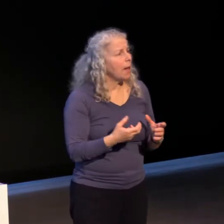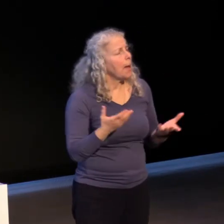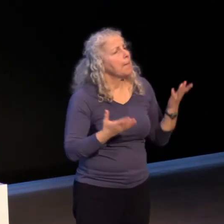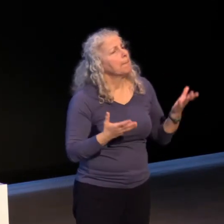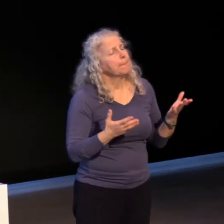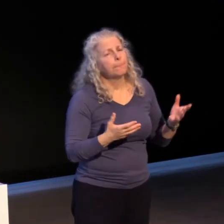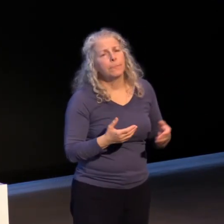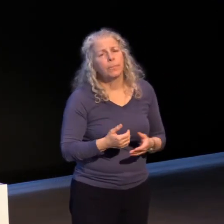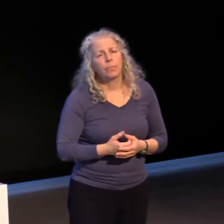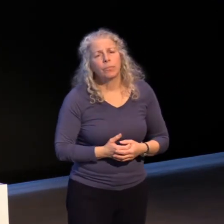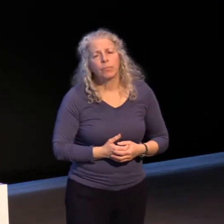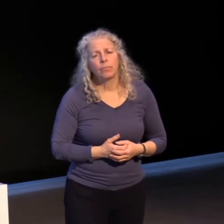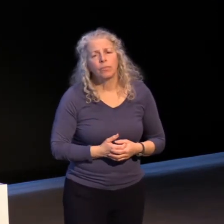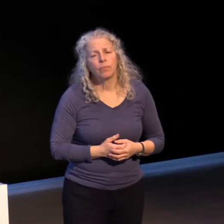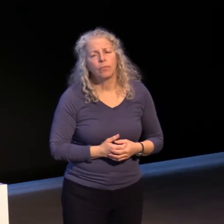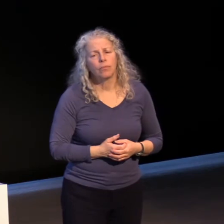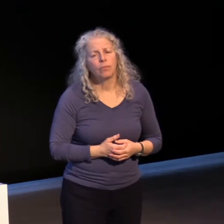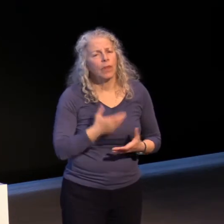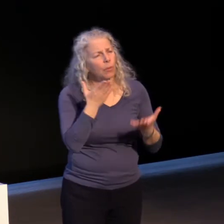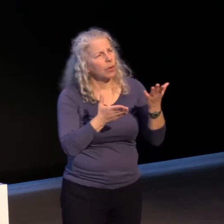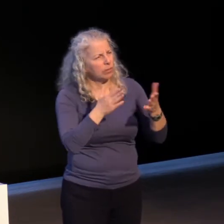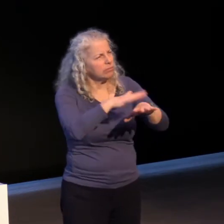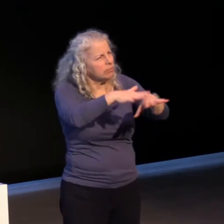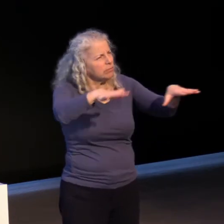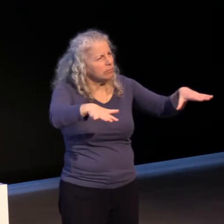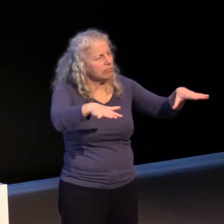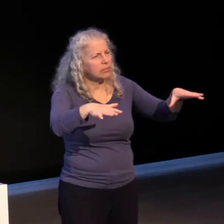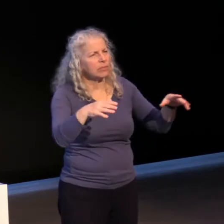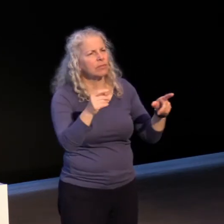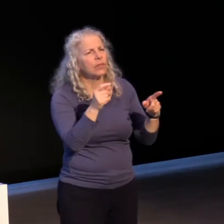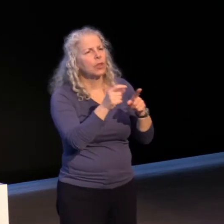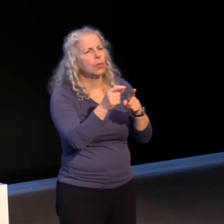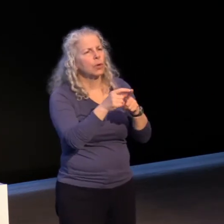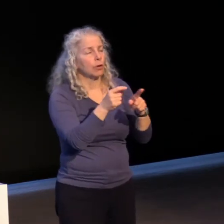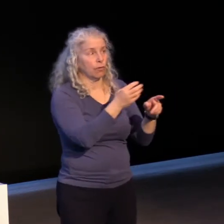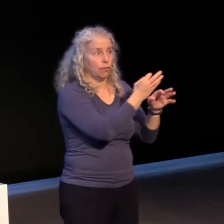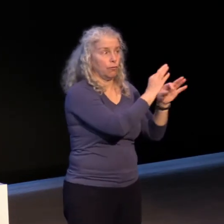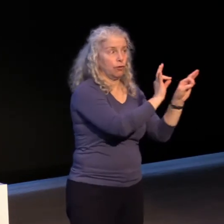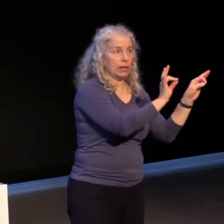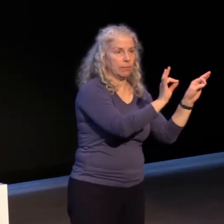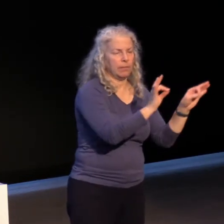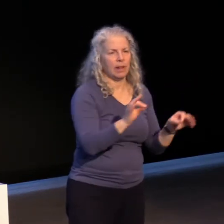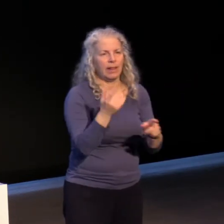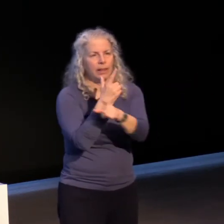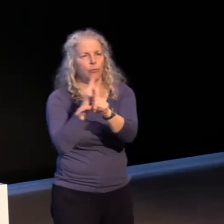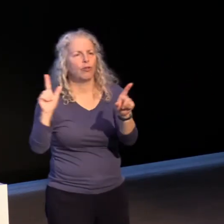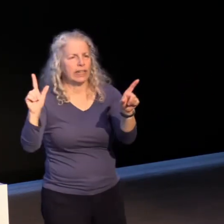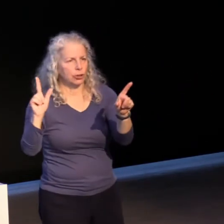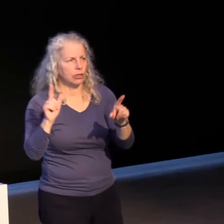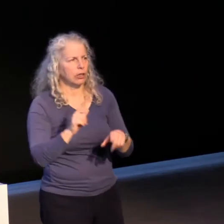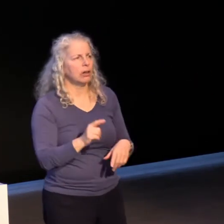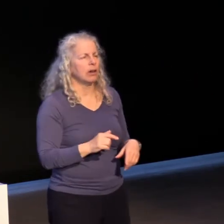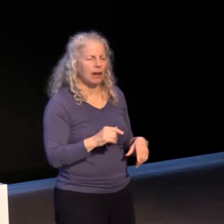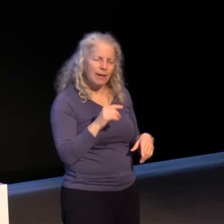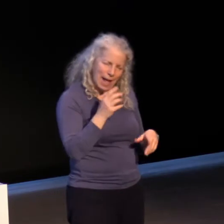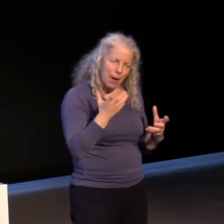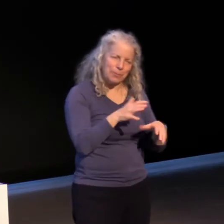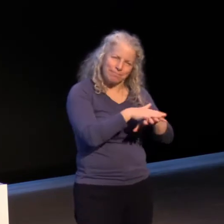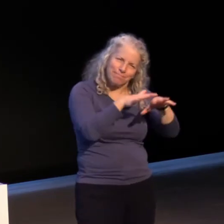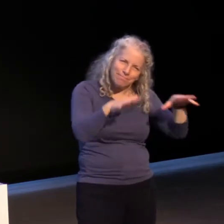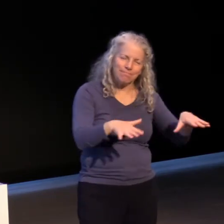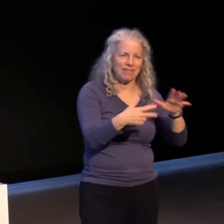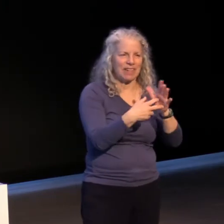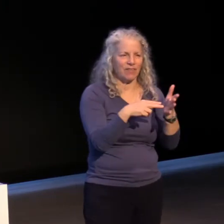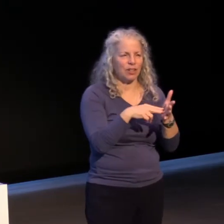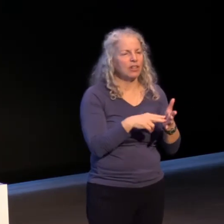helpful to distinguish between the words freedom and liberation, because oftentimes in our